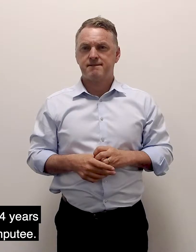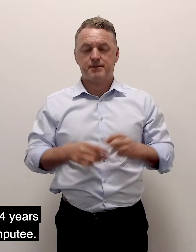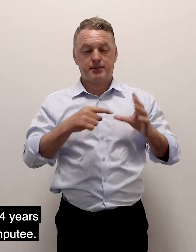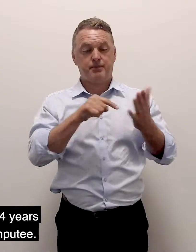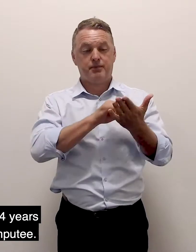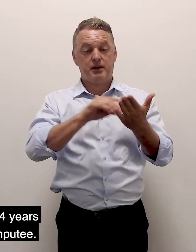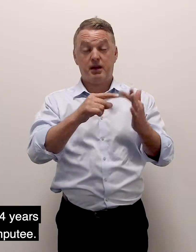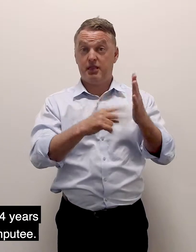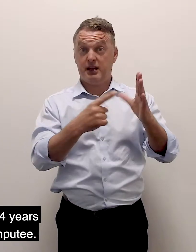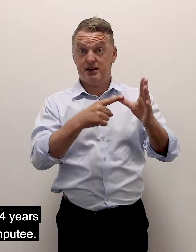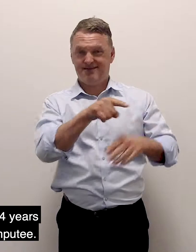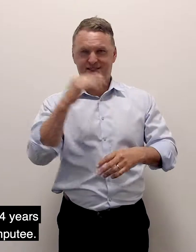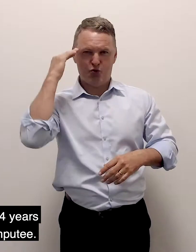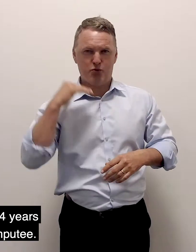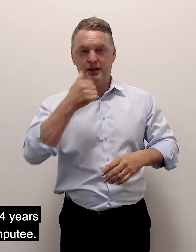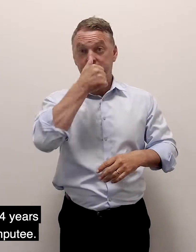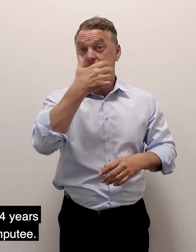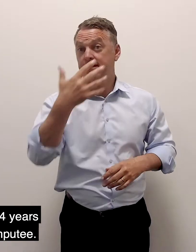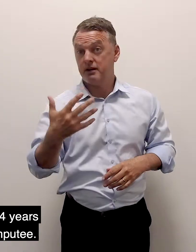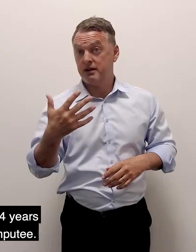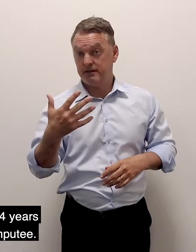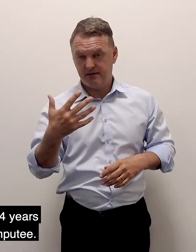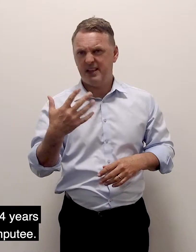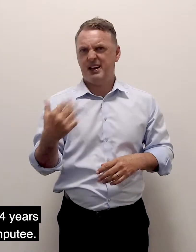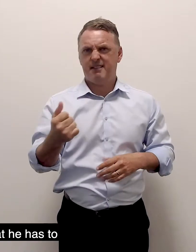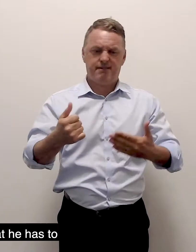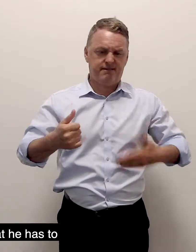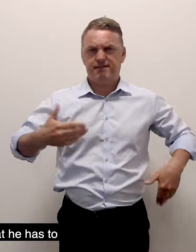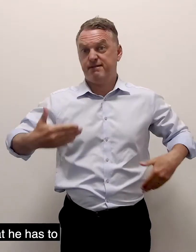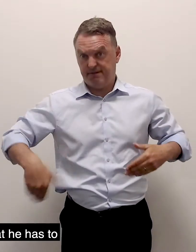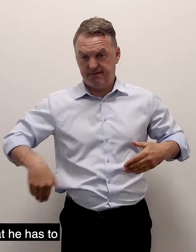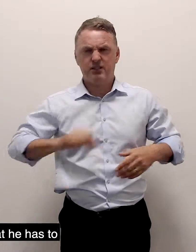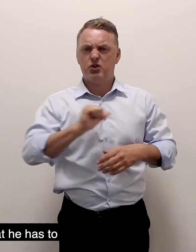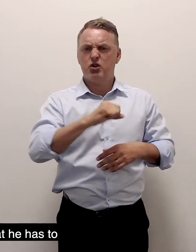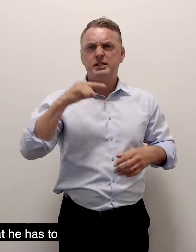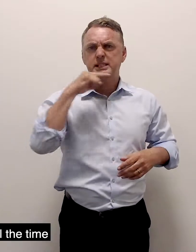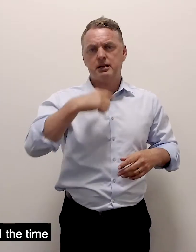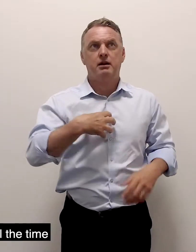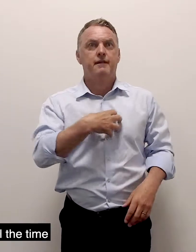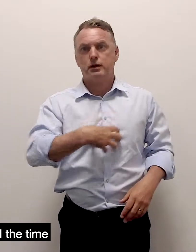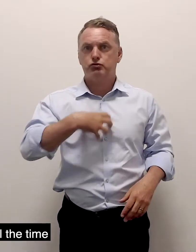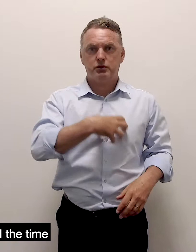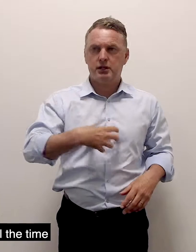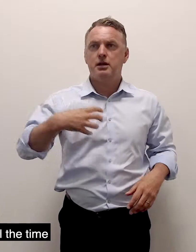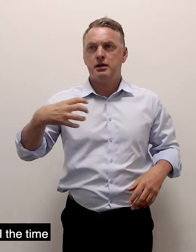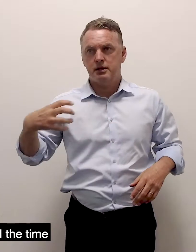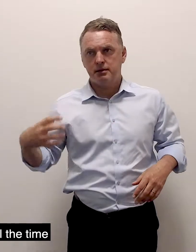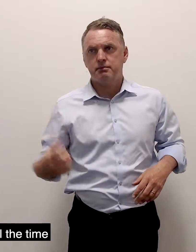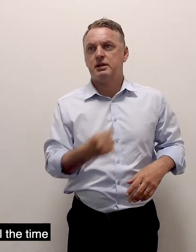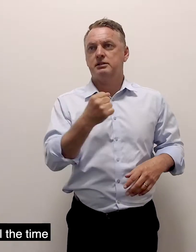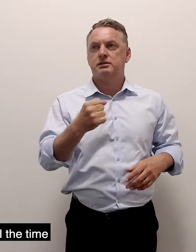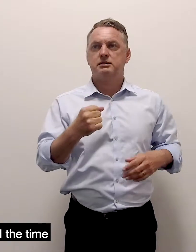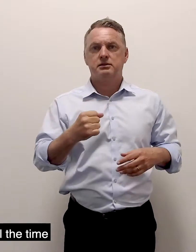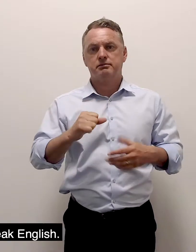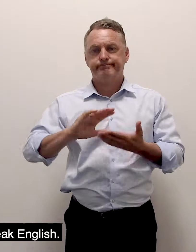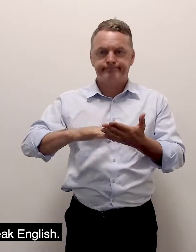is 64 years old and a double amputee. Her son is frustrated that he has to translate for Athena